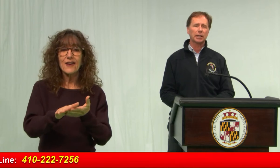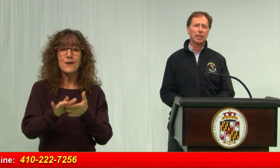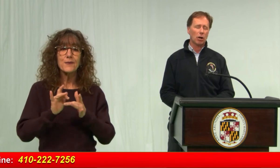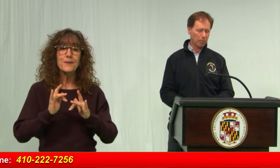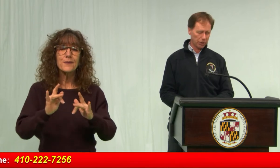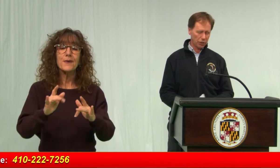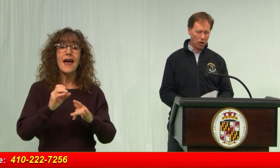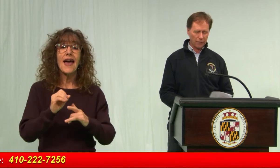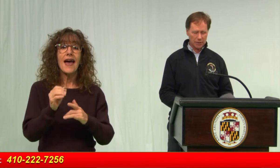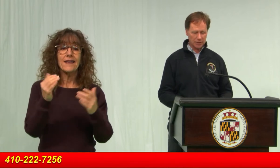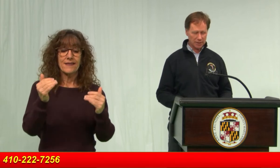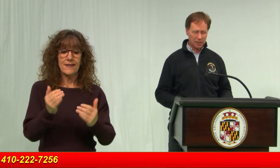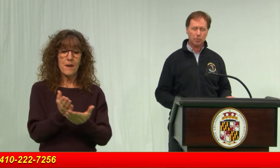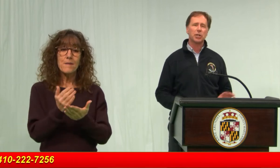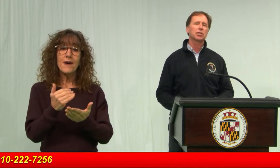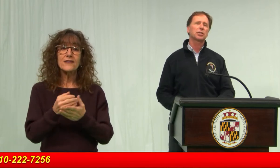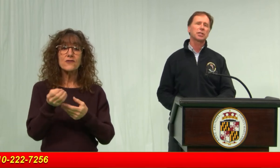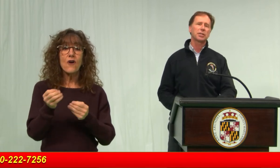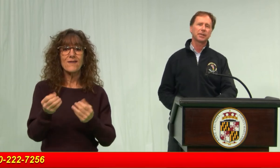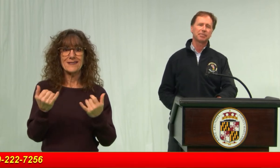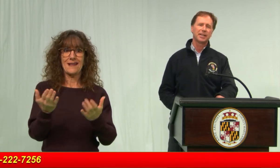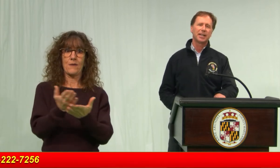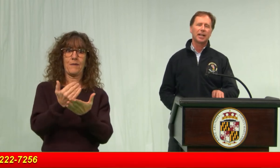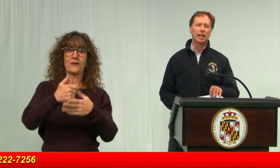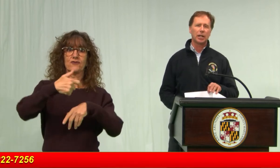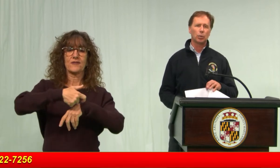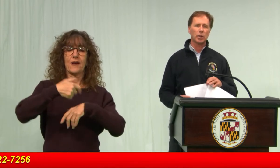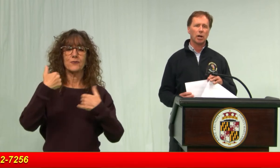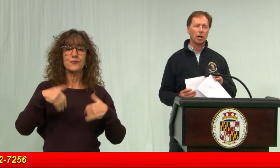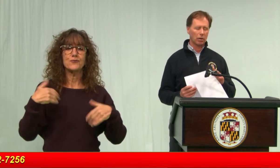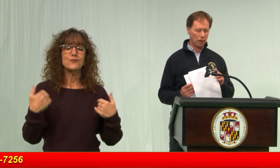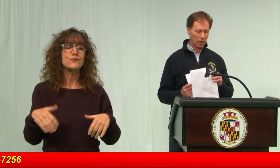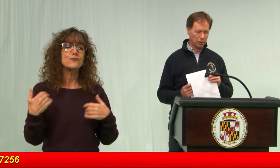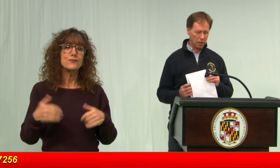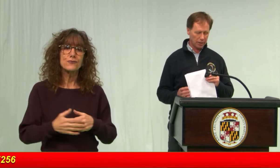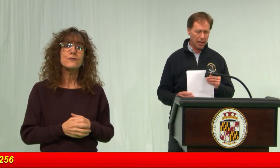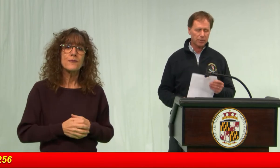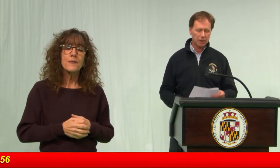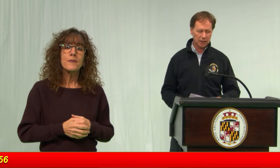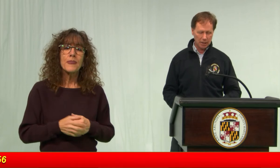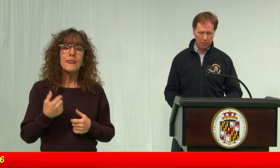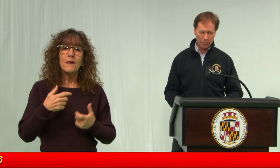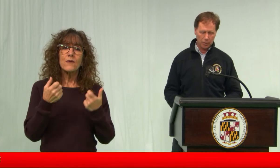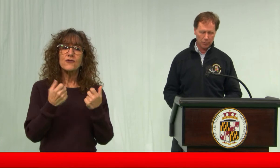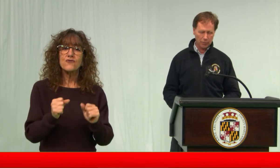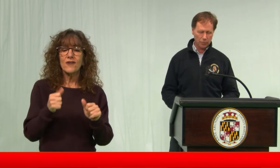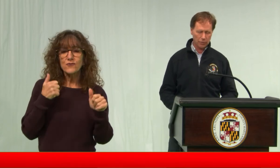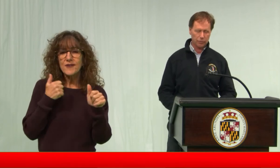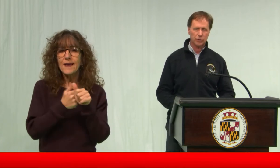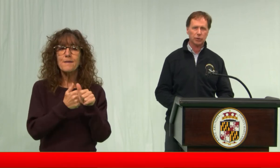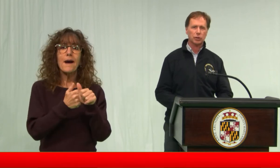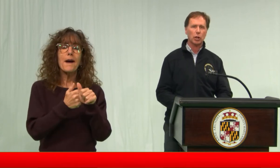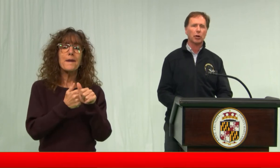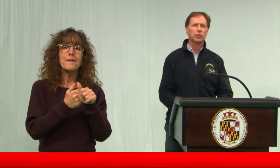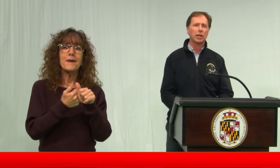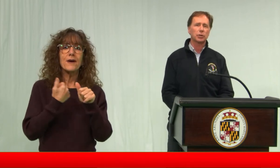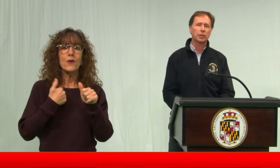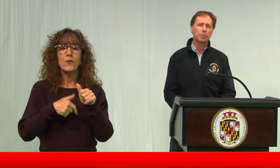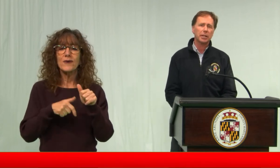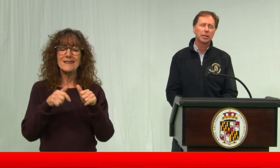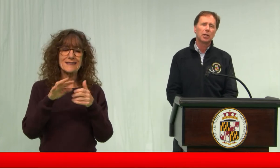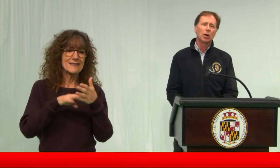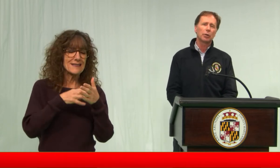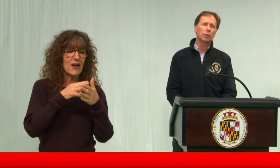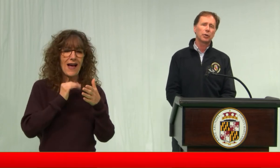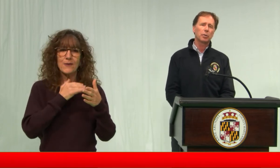And then finally, our budget office, this is budget season, and we are attempting to keep up. We've slowed our schedule